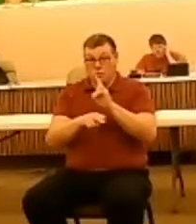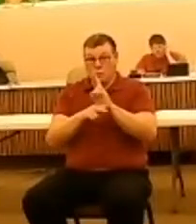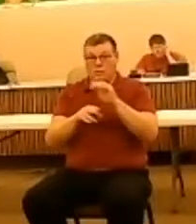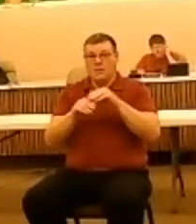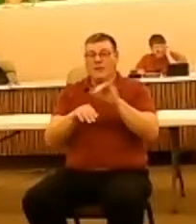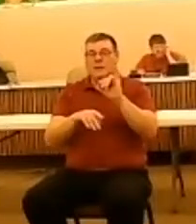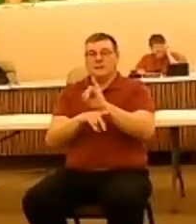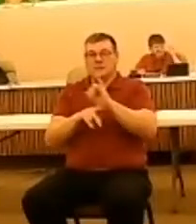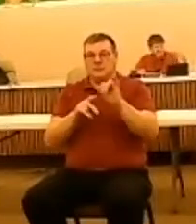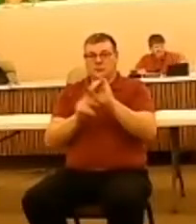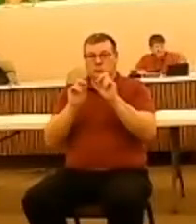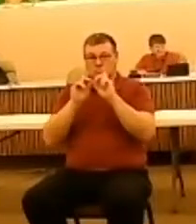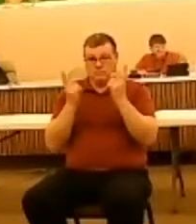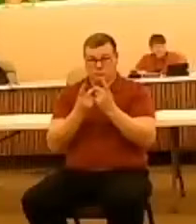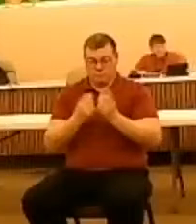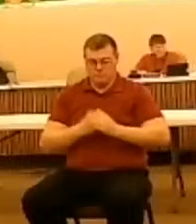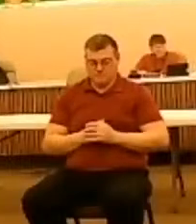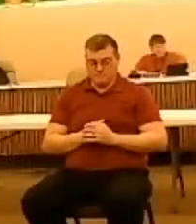industrial districts.